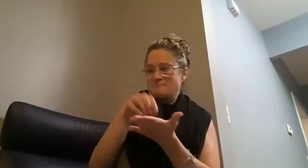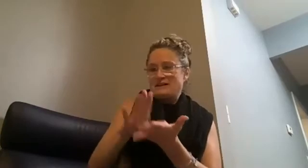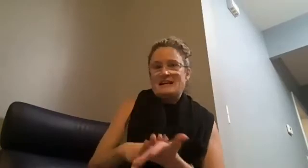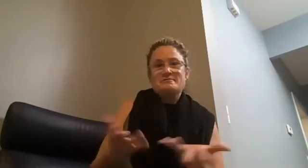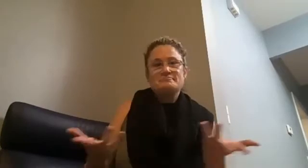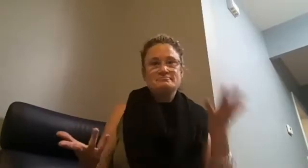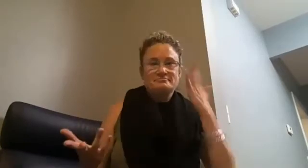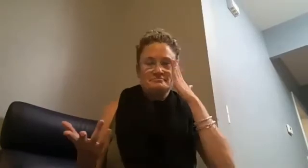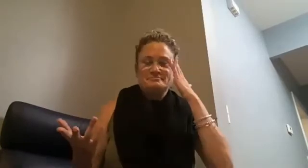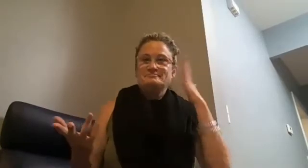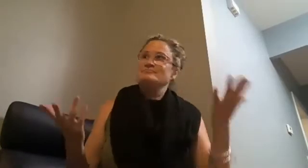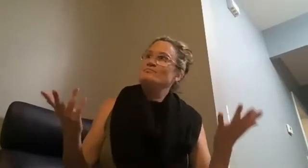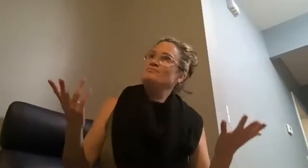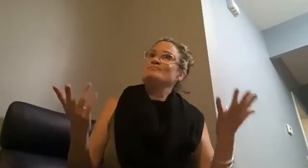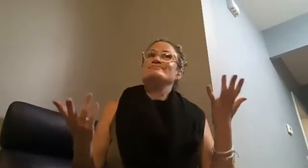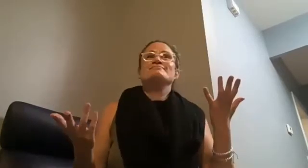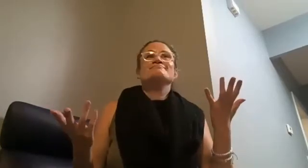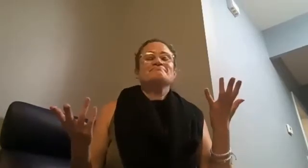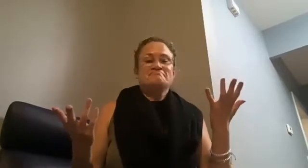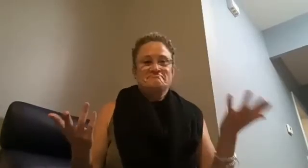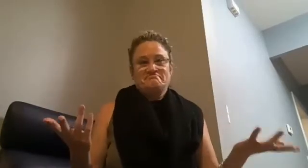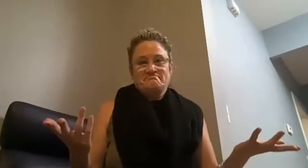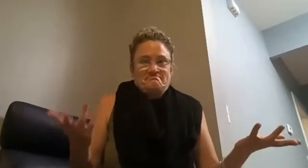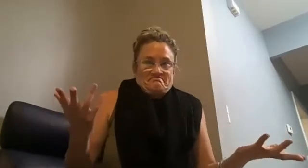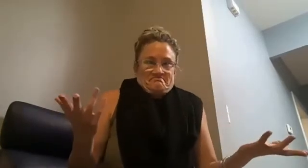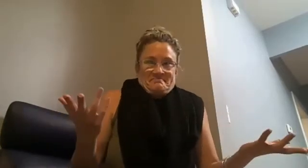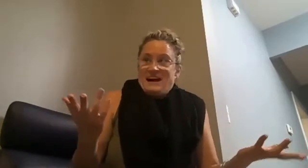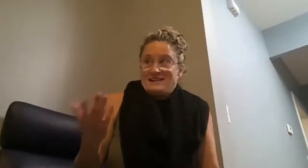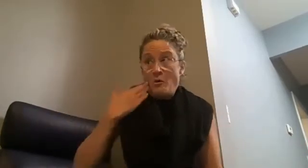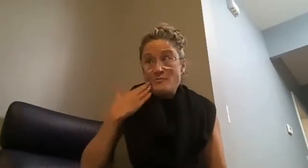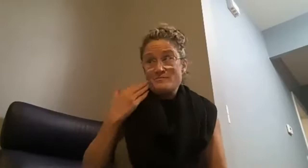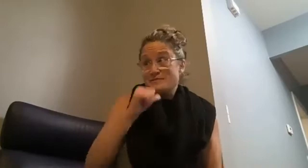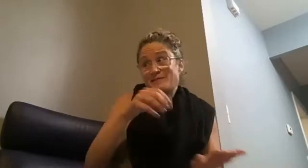act of saying, I am a guy who for some reason knows you didn't write stuff down makes people tell you.